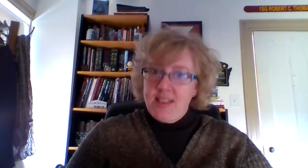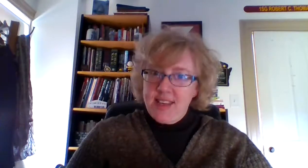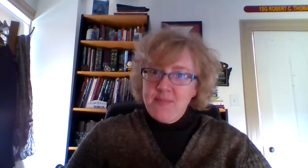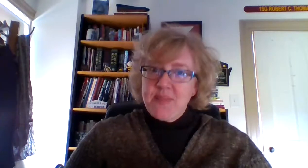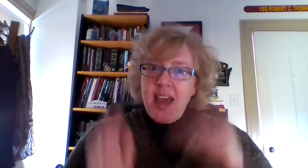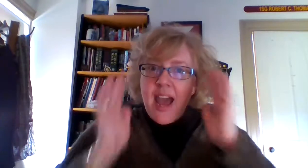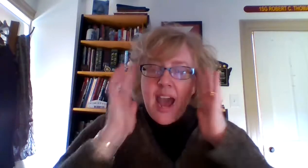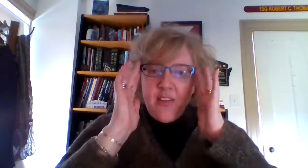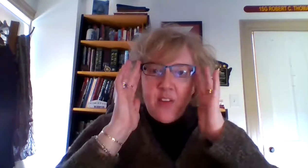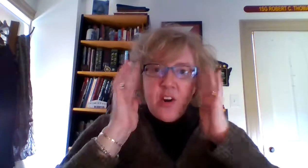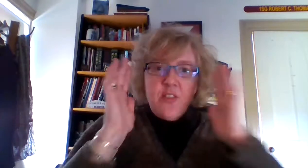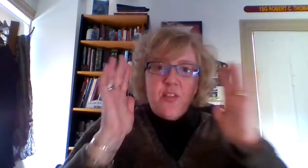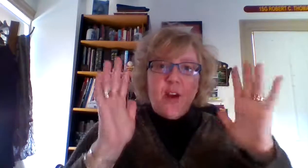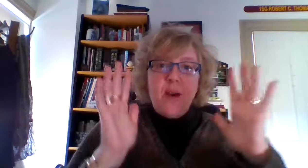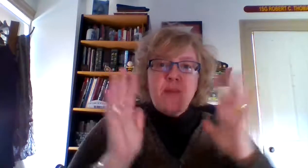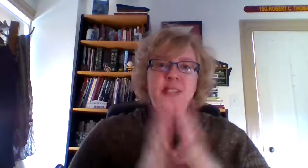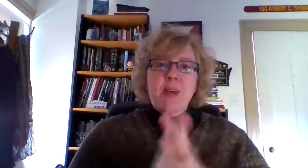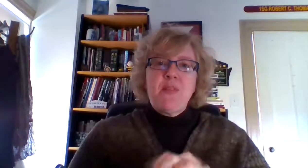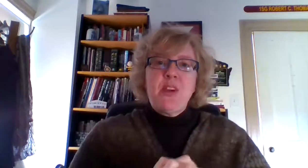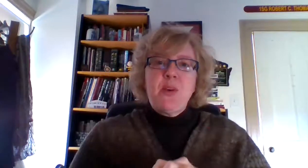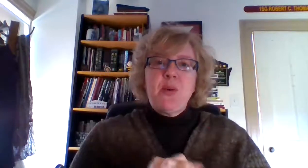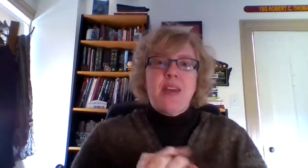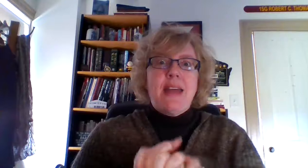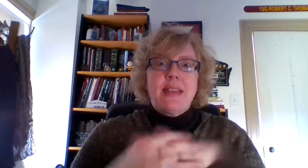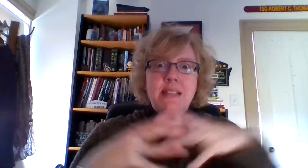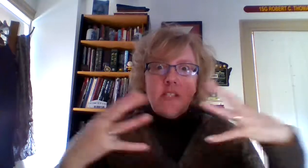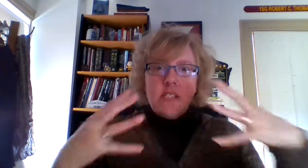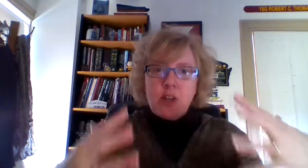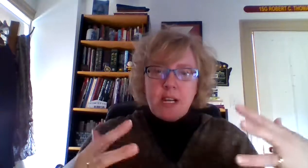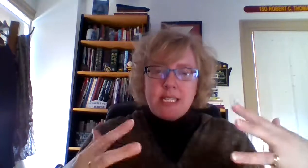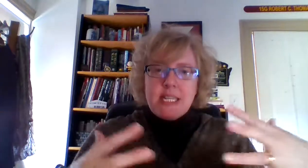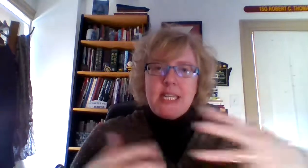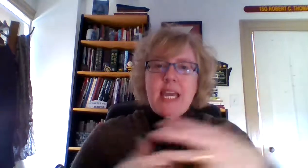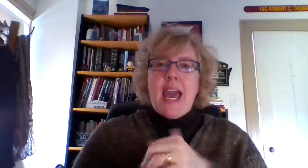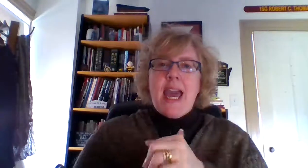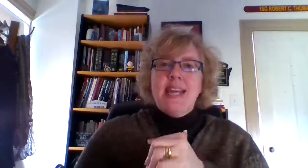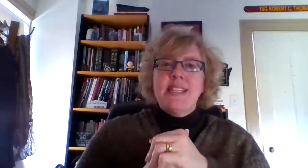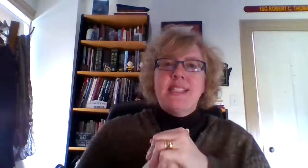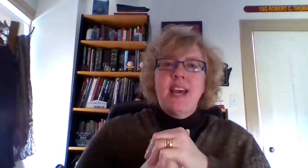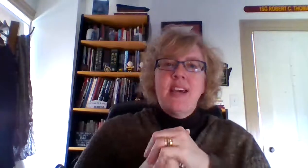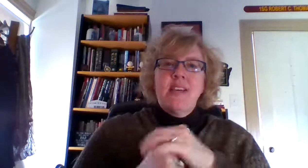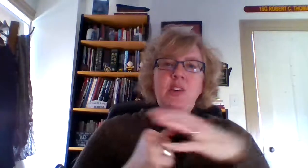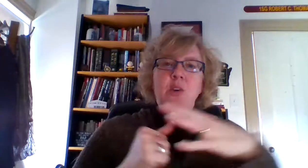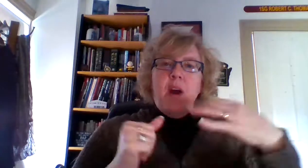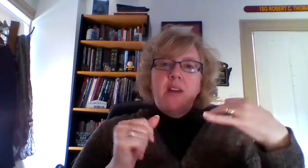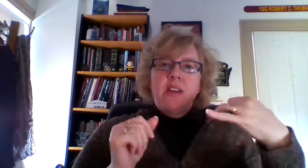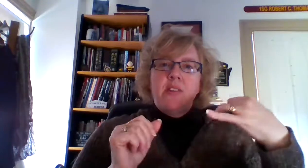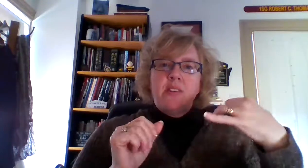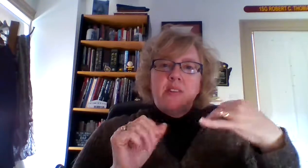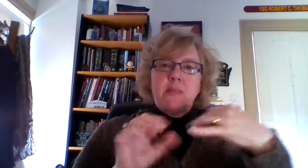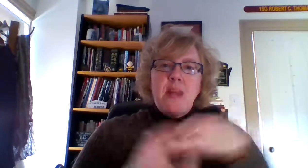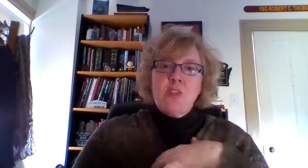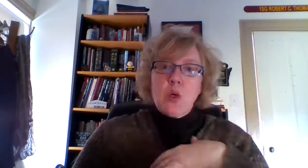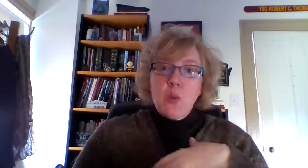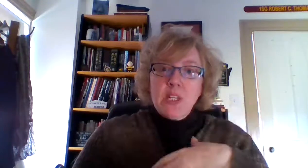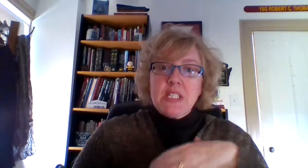healthy. I've heard from some of you that things are a little crazy and you are either mandatory